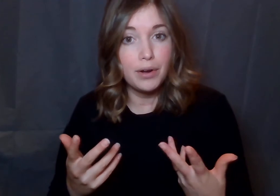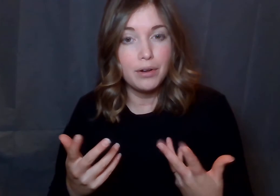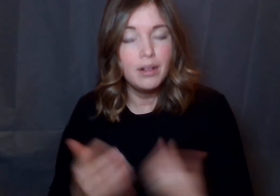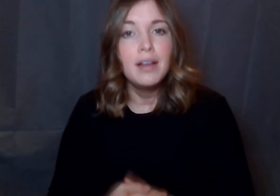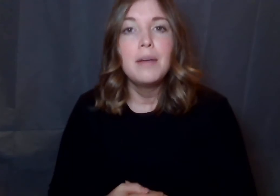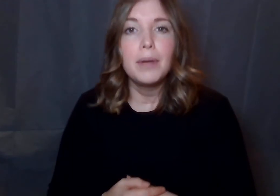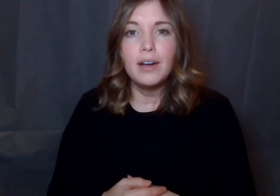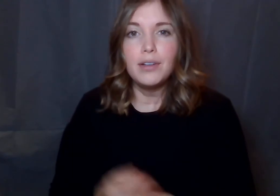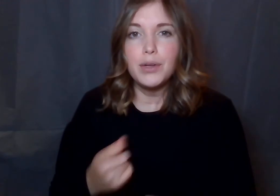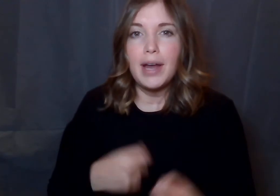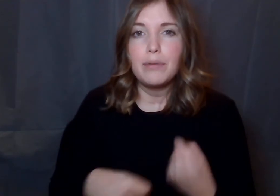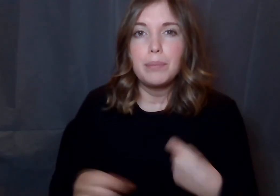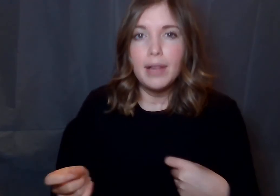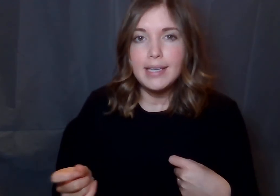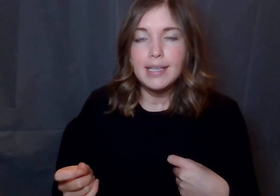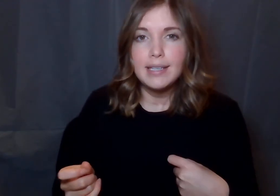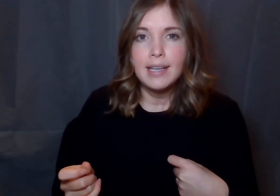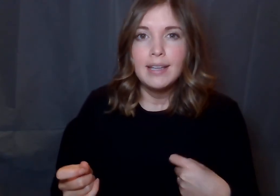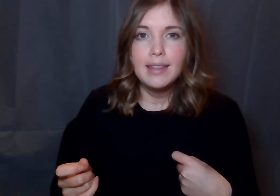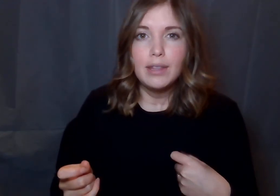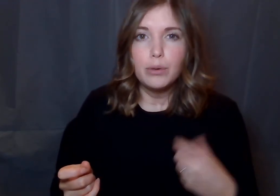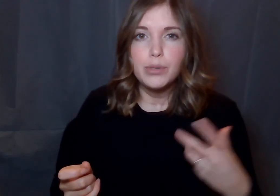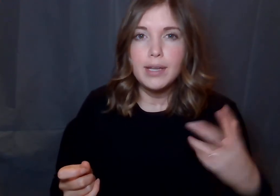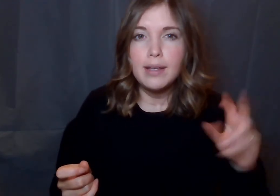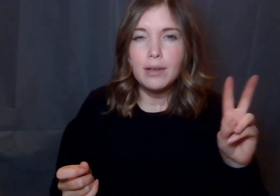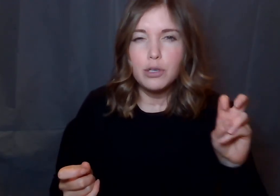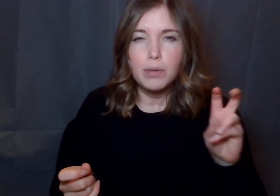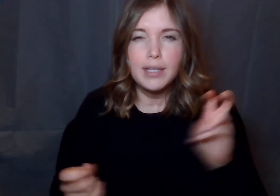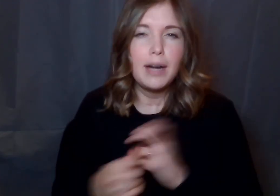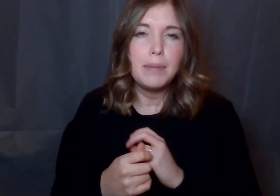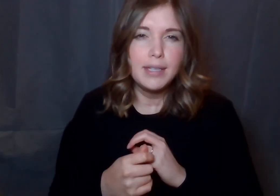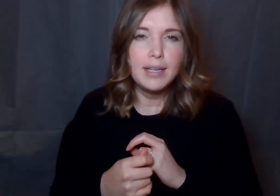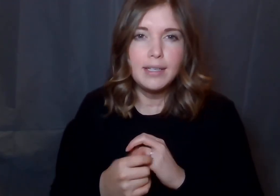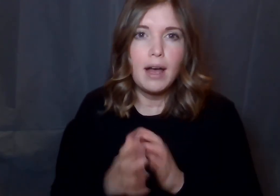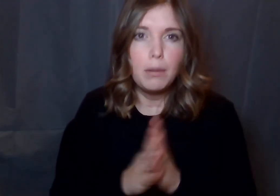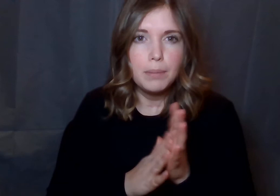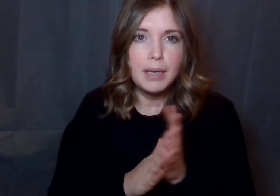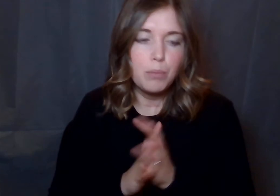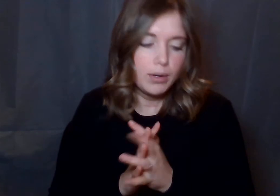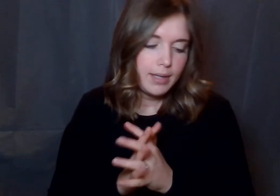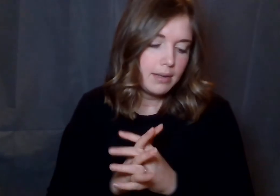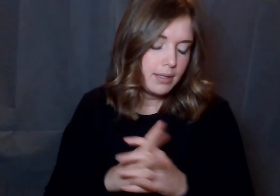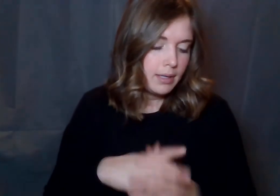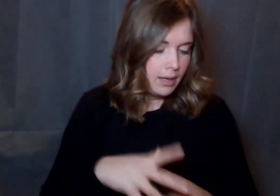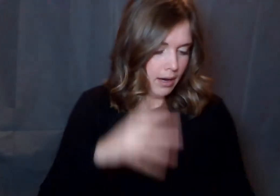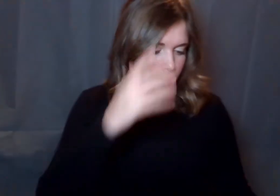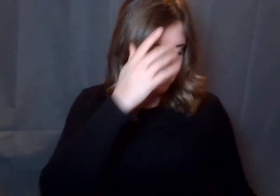rhetorical, but it also kind of replaces those English words that are missing to help it make more sense.